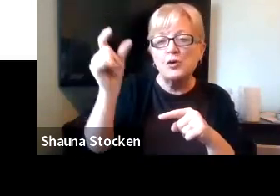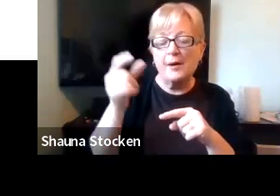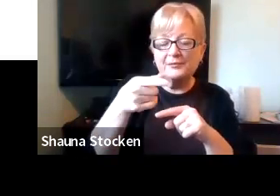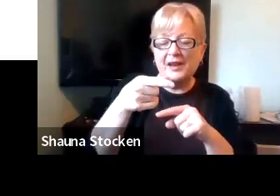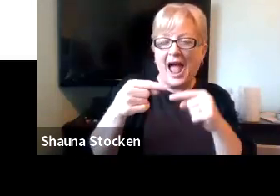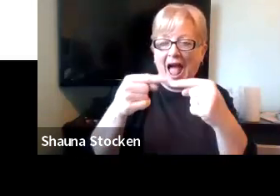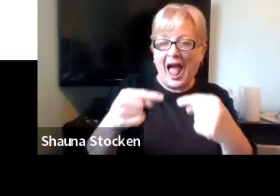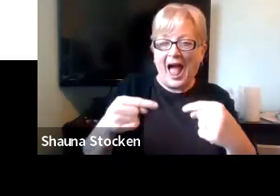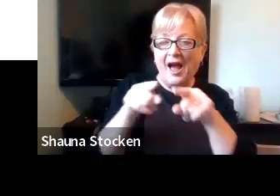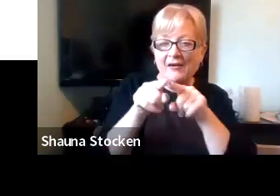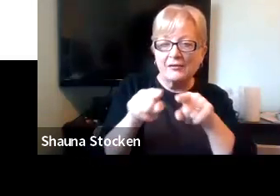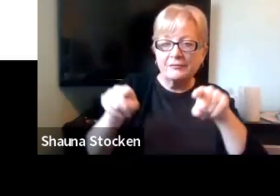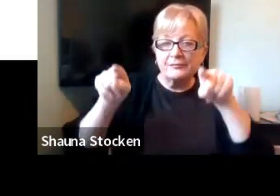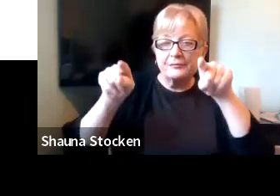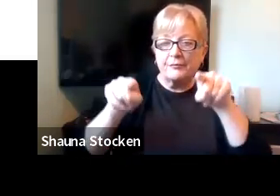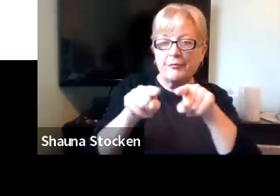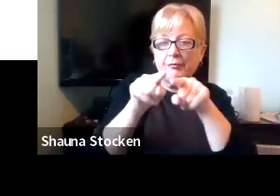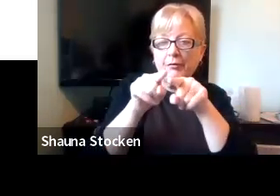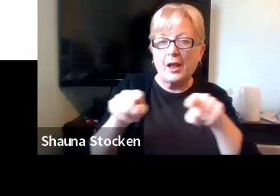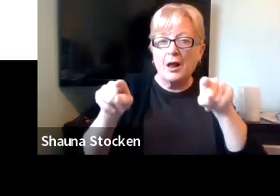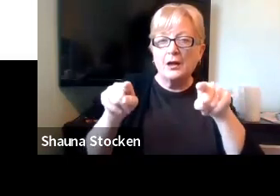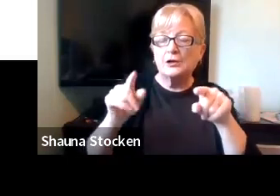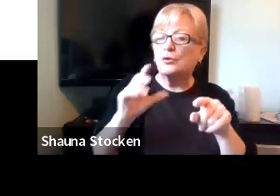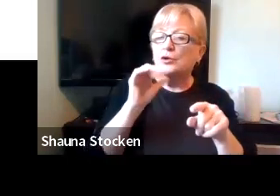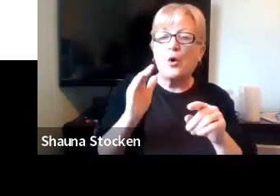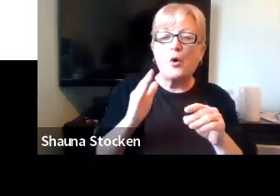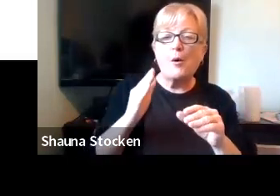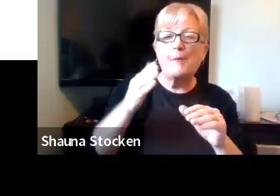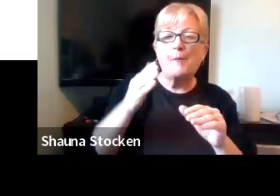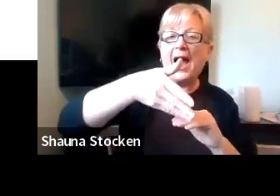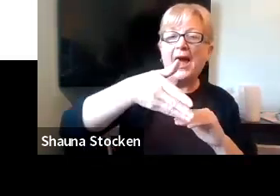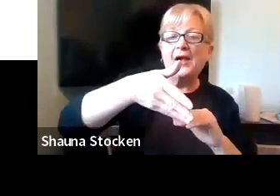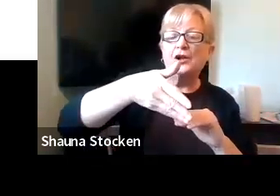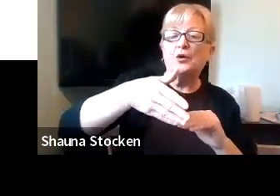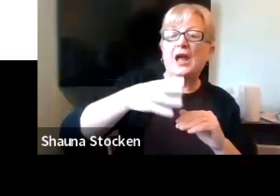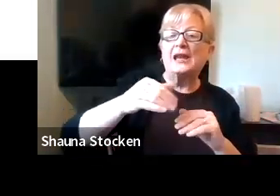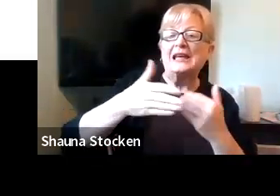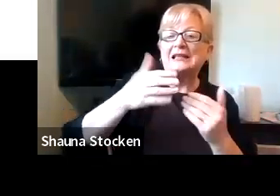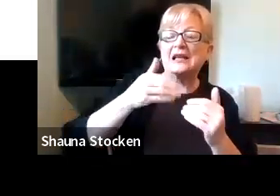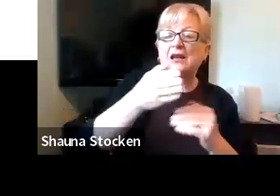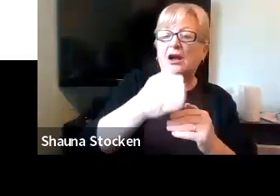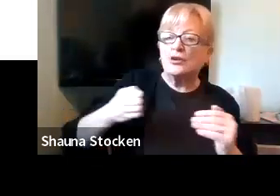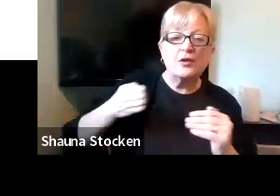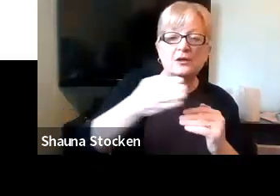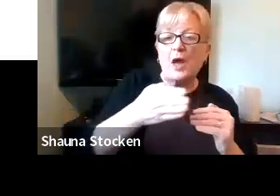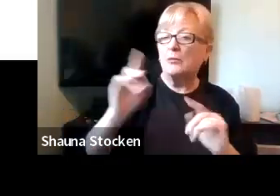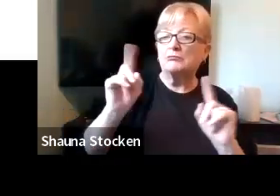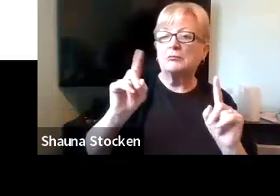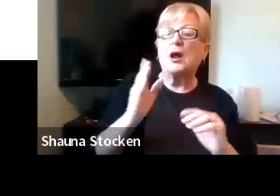the forward, well, back and forth motion to cut, you rock back and forth